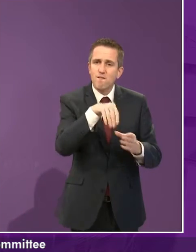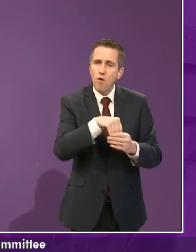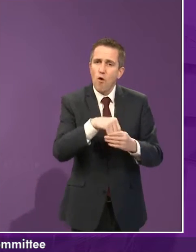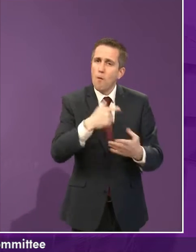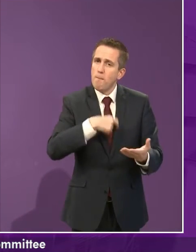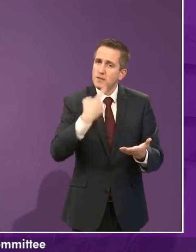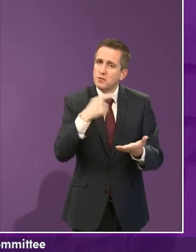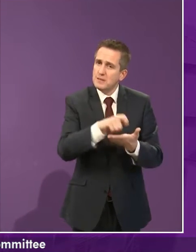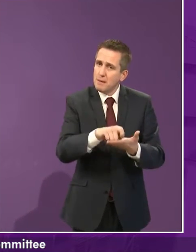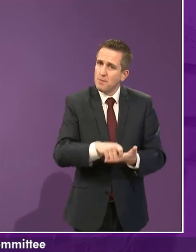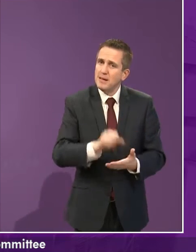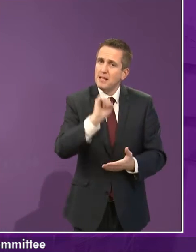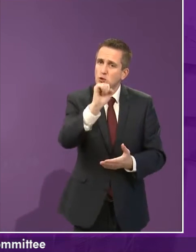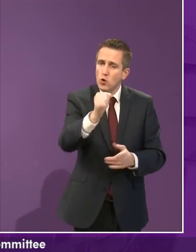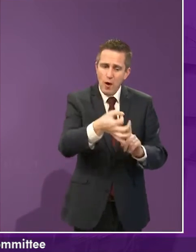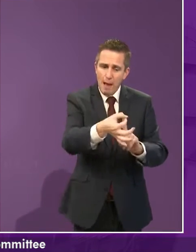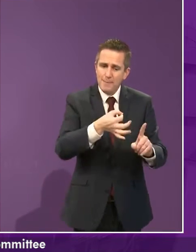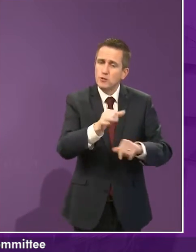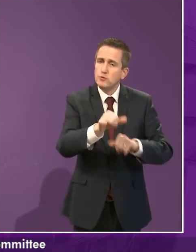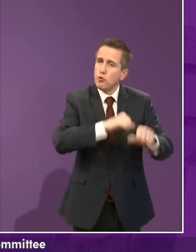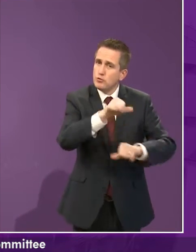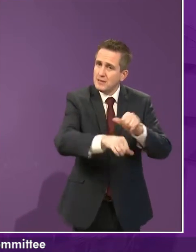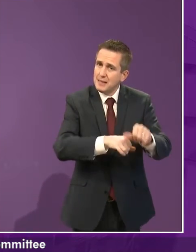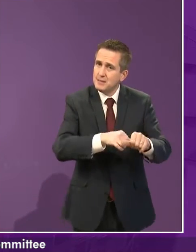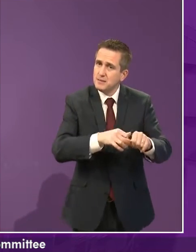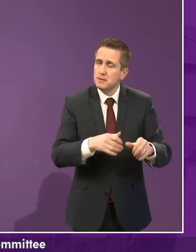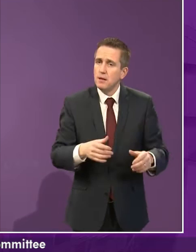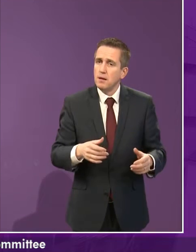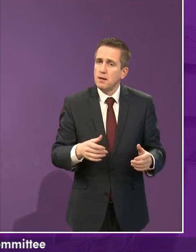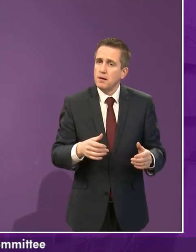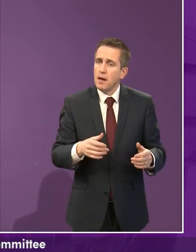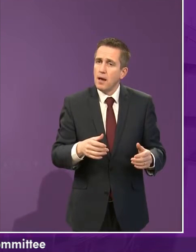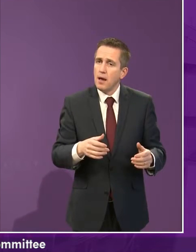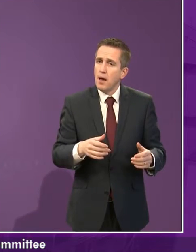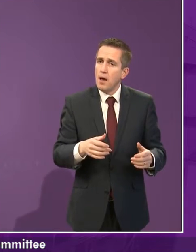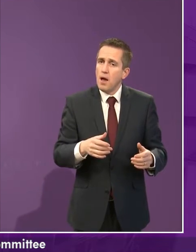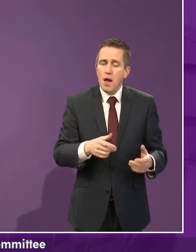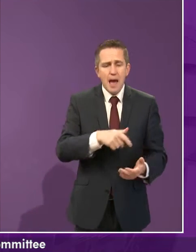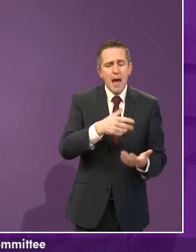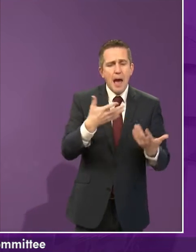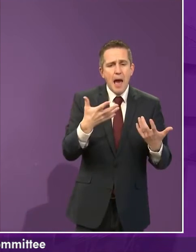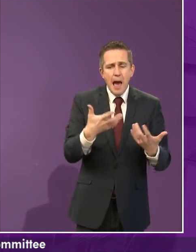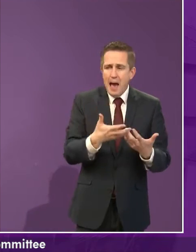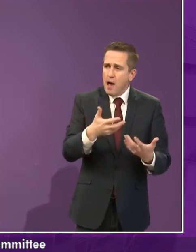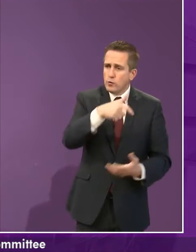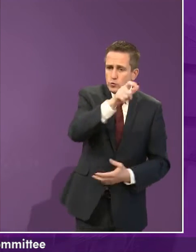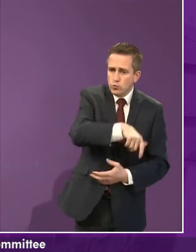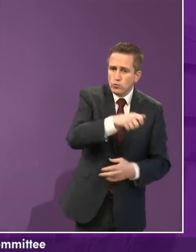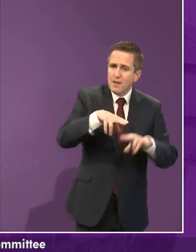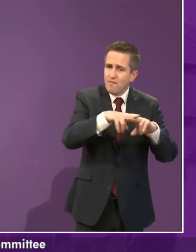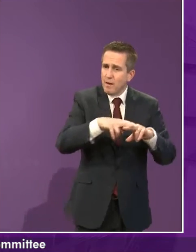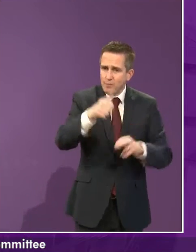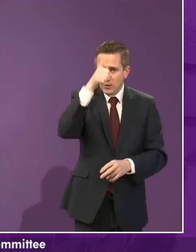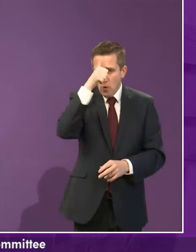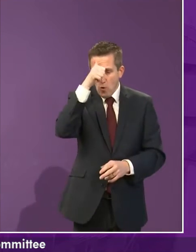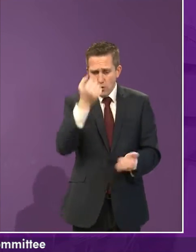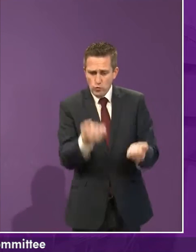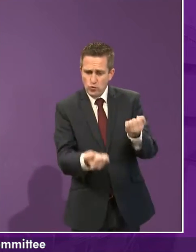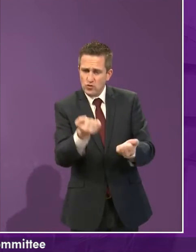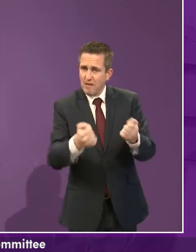process? And how can students and their families be sure that that's being objectively treated? And is